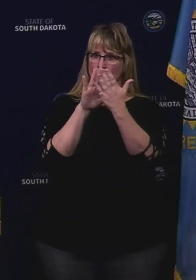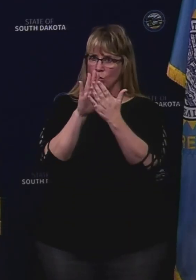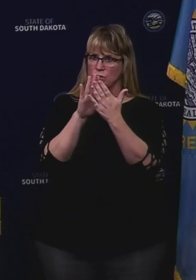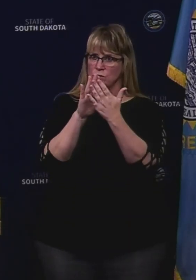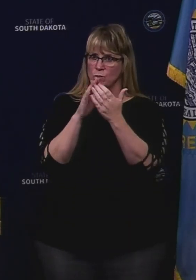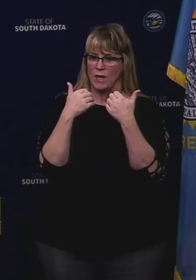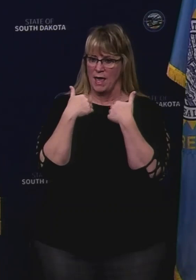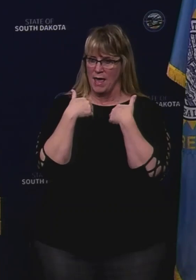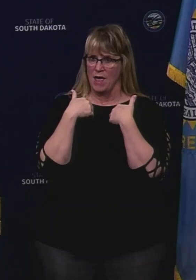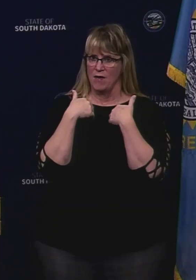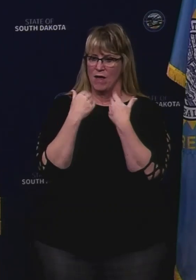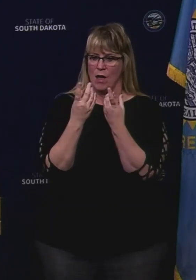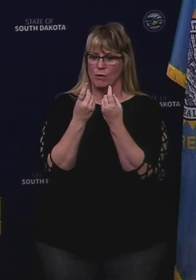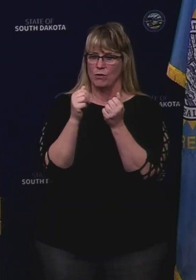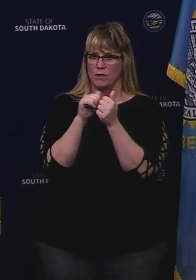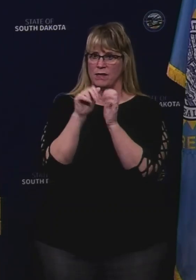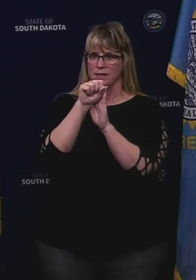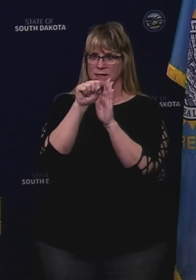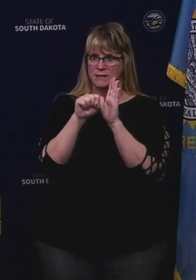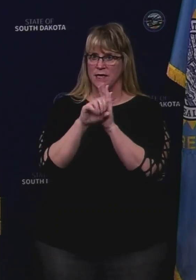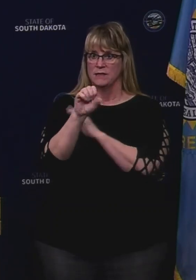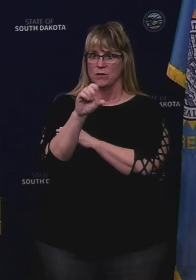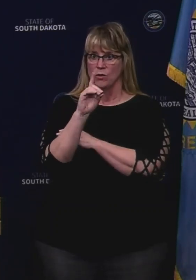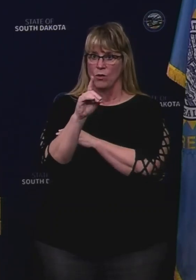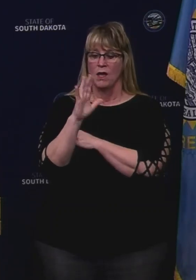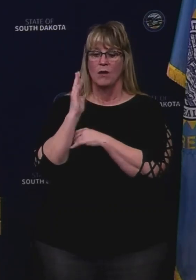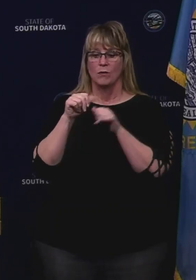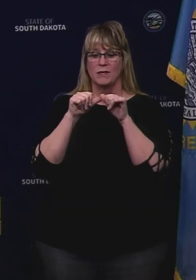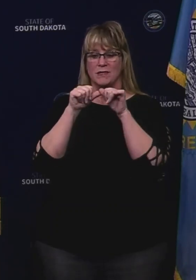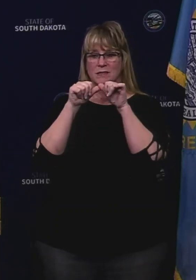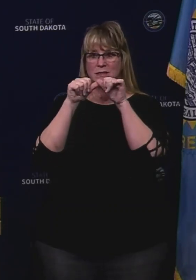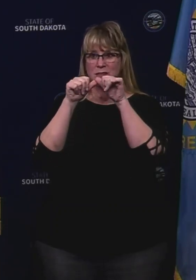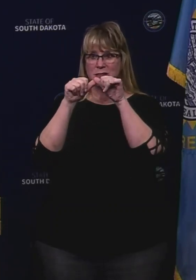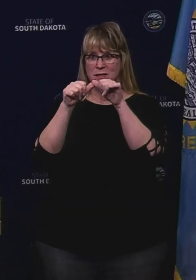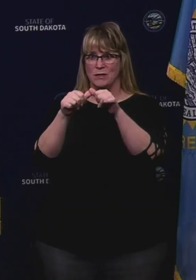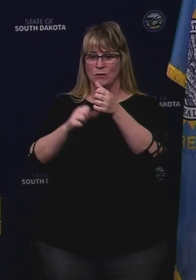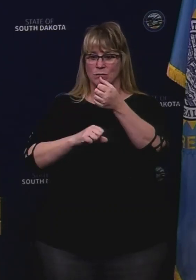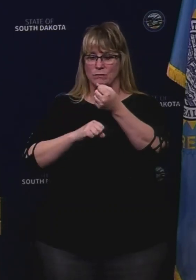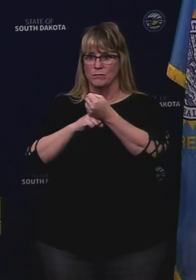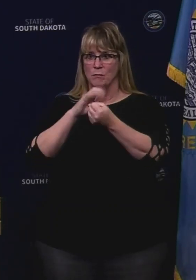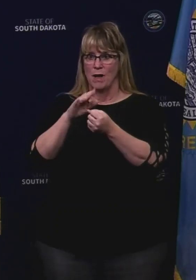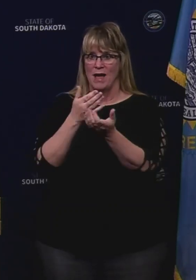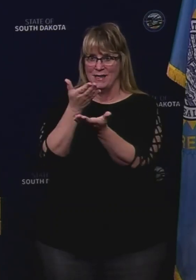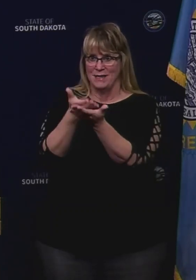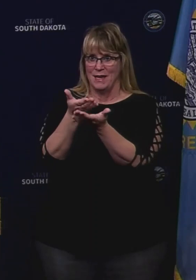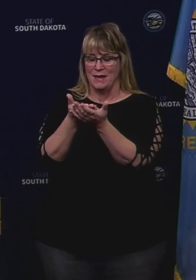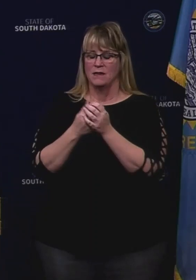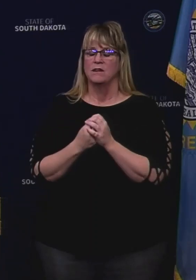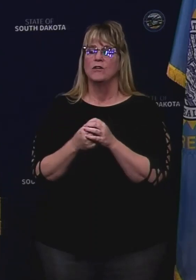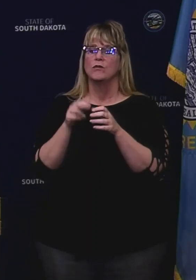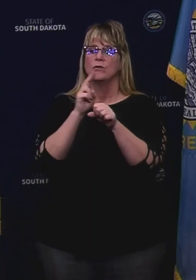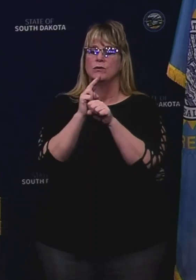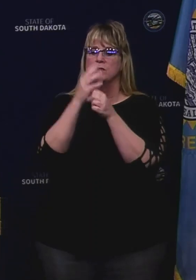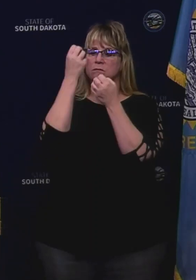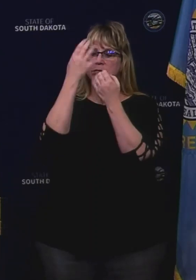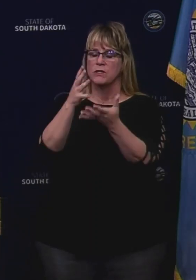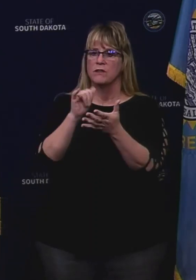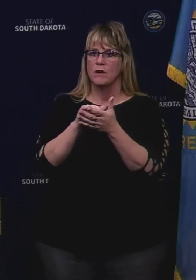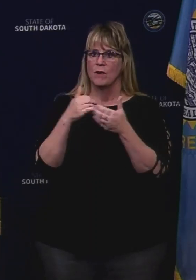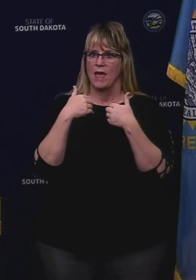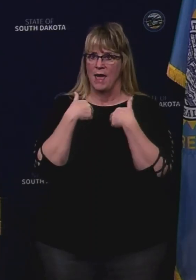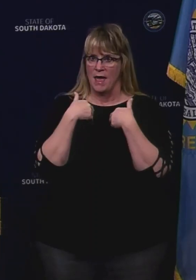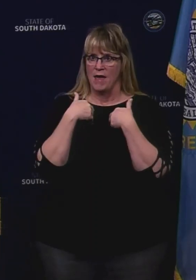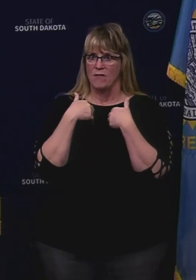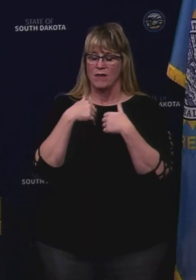to do that in our state, and it will continue to be driven by data. We will continue to use the information that we